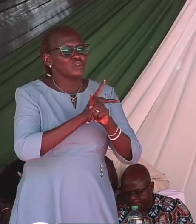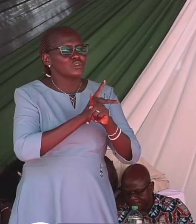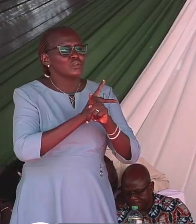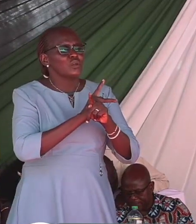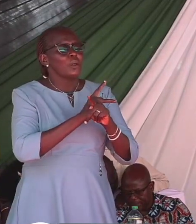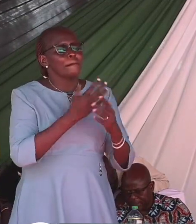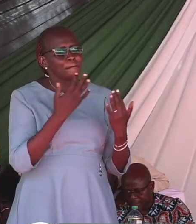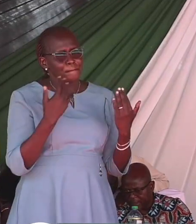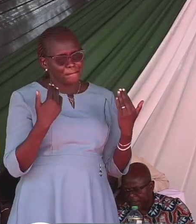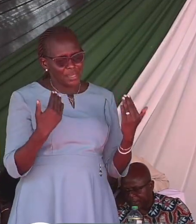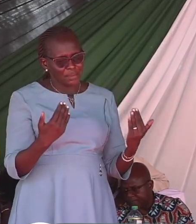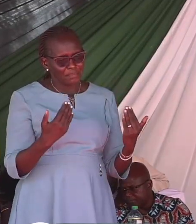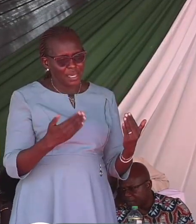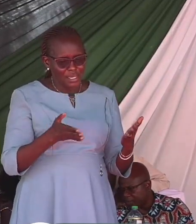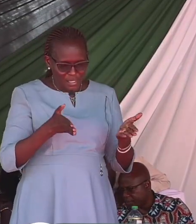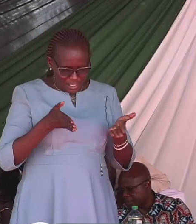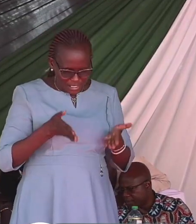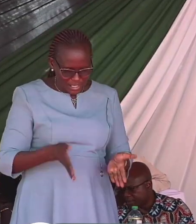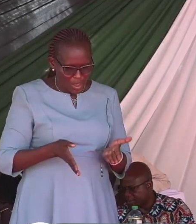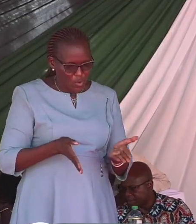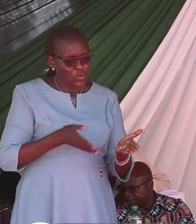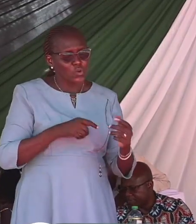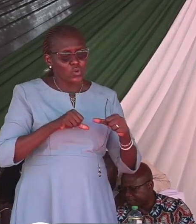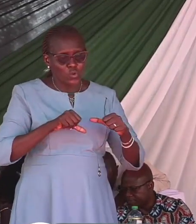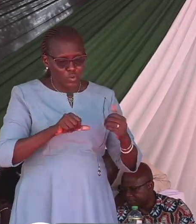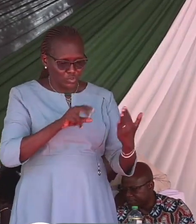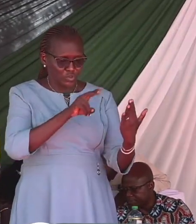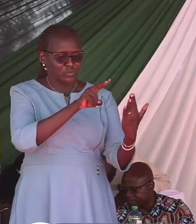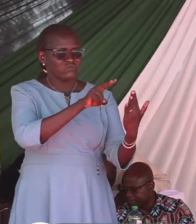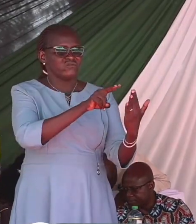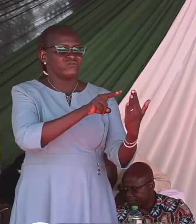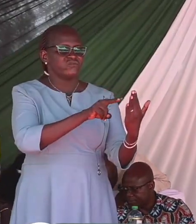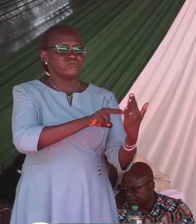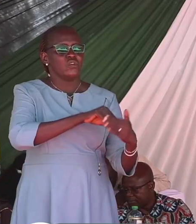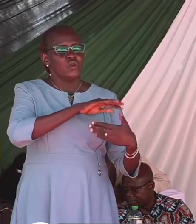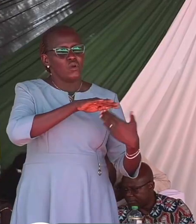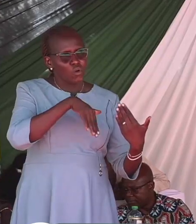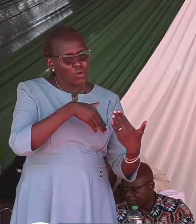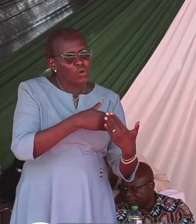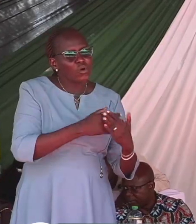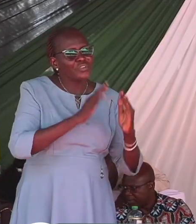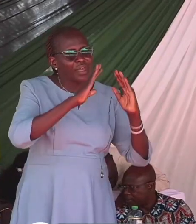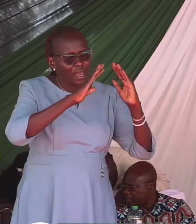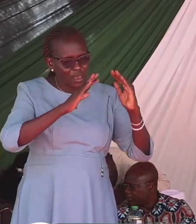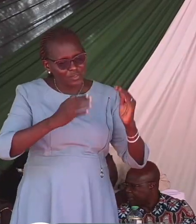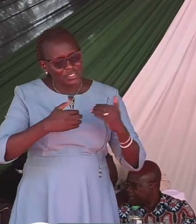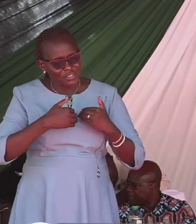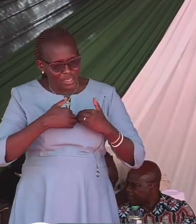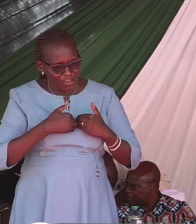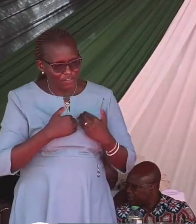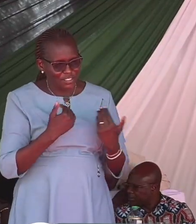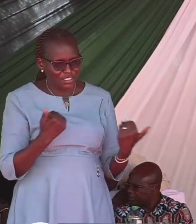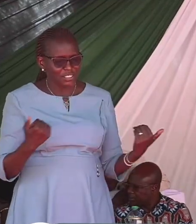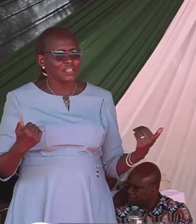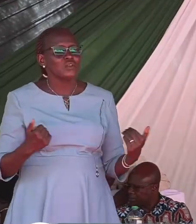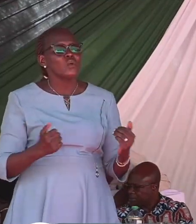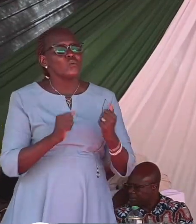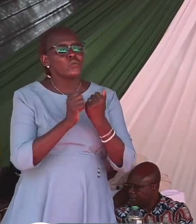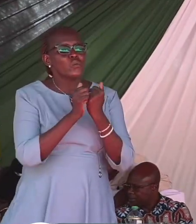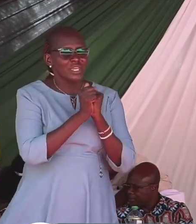under review, and through it we are able to map out all the households that have a child with a